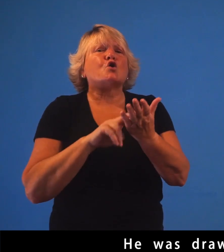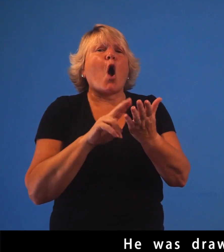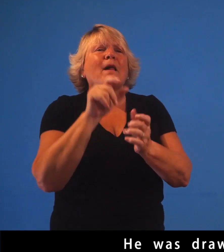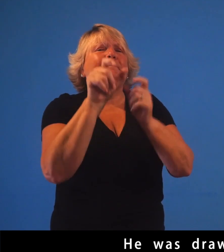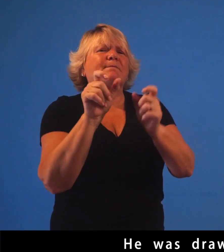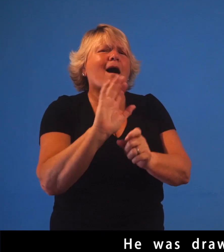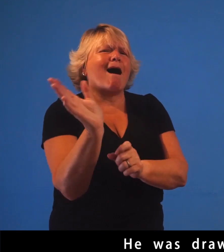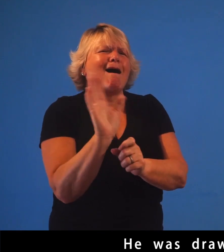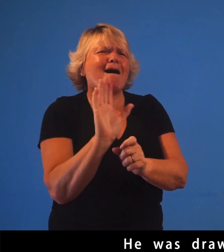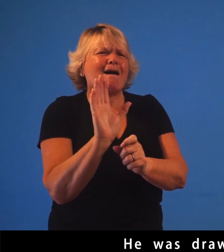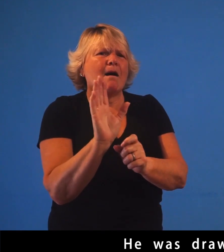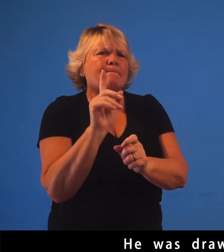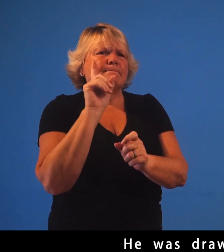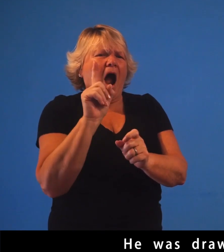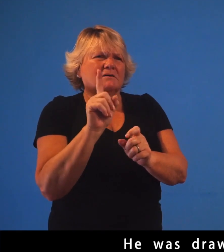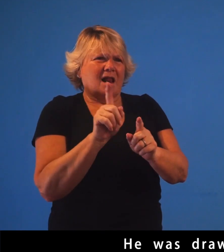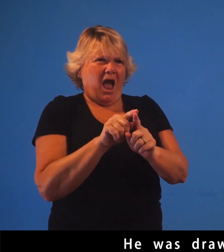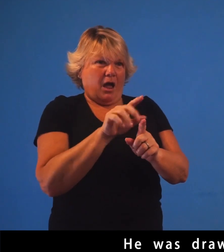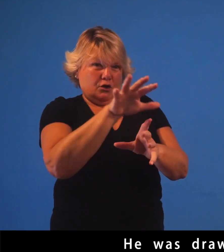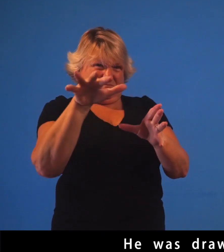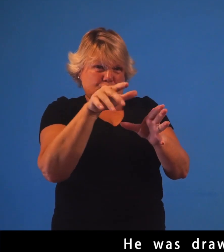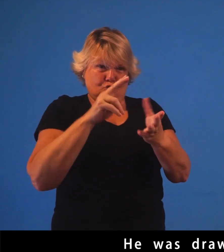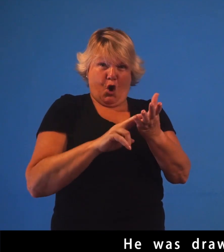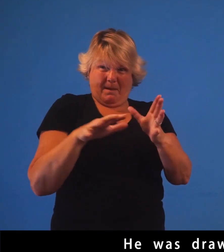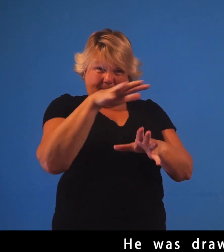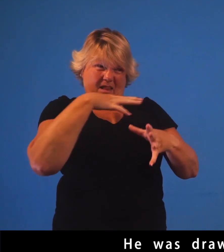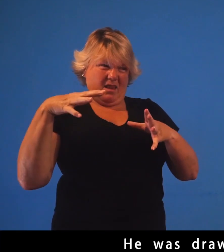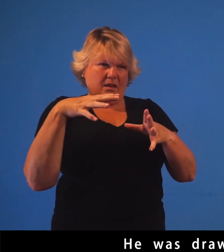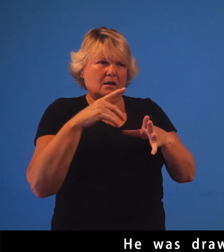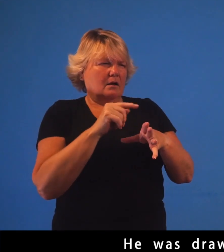He was drawn to the people who lived on the margins of society.